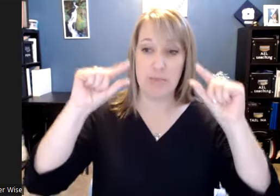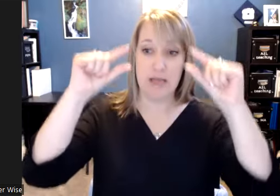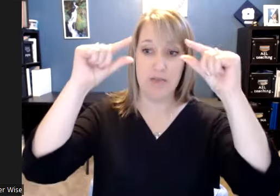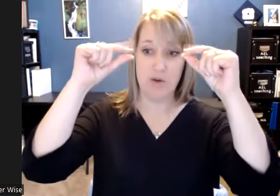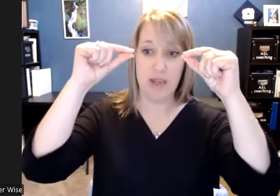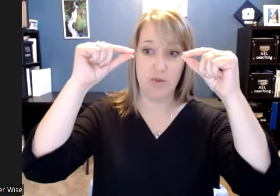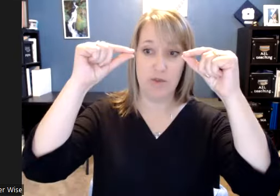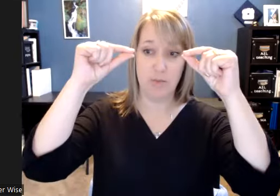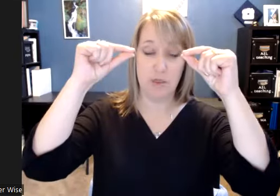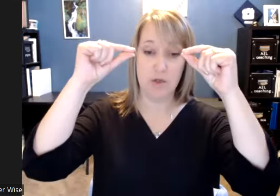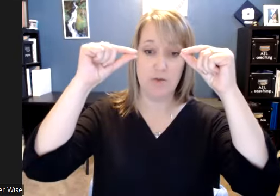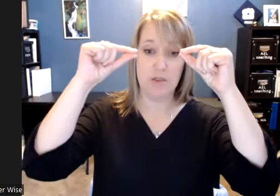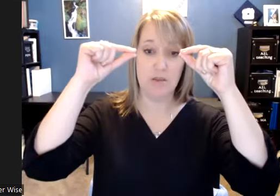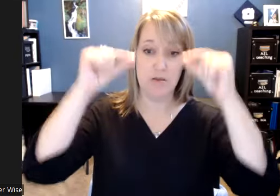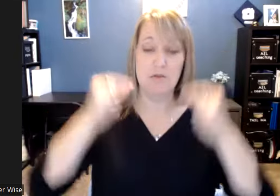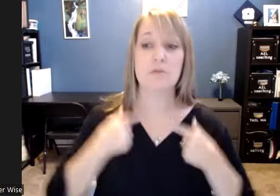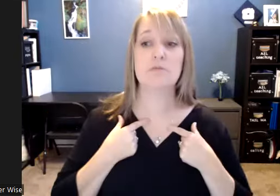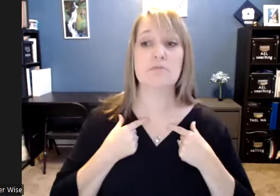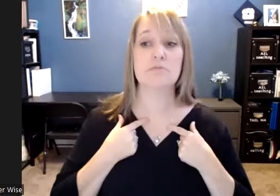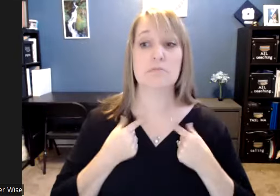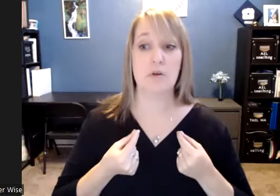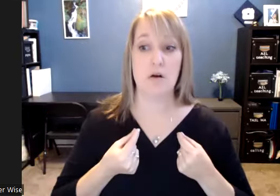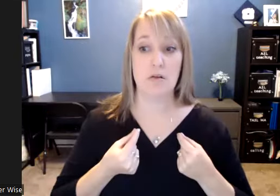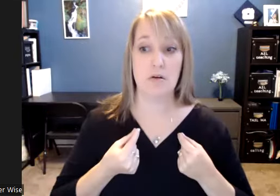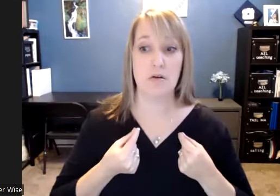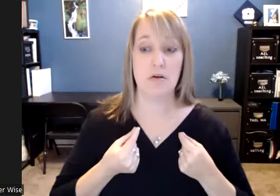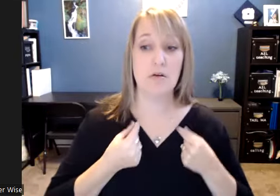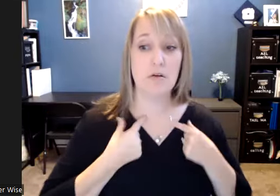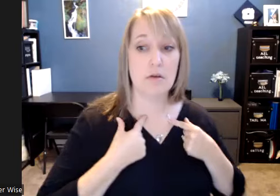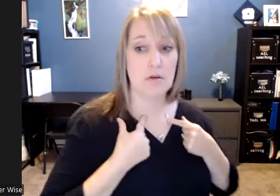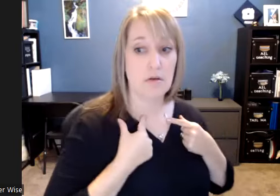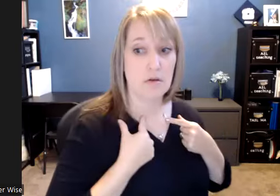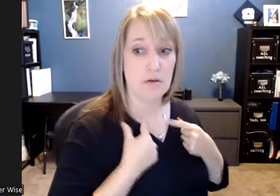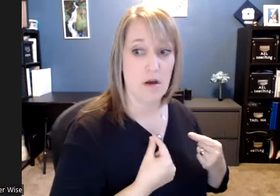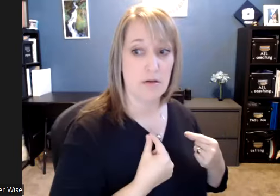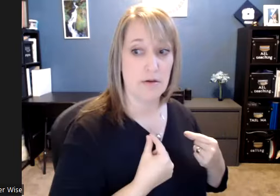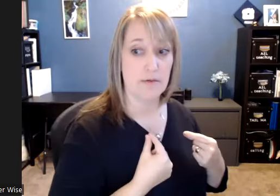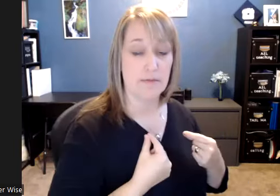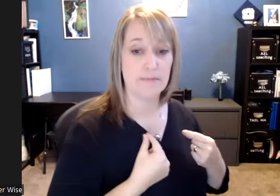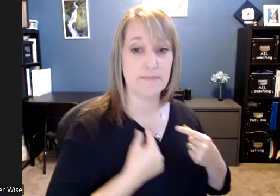and then you end with them closed. Collar, collar.